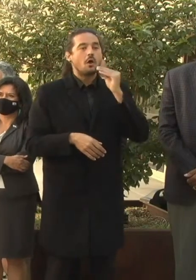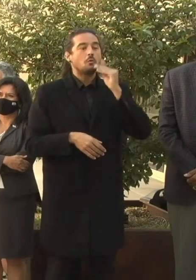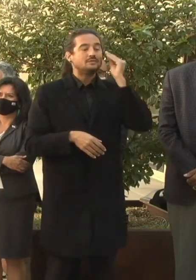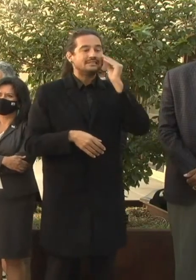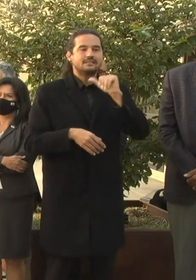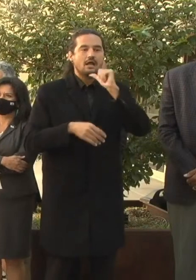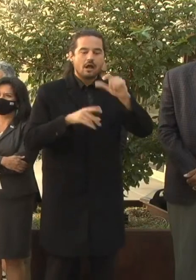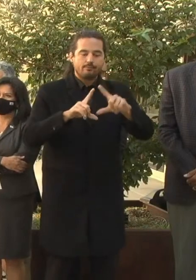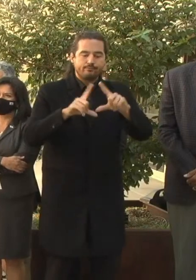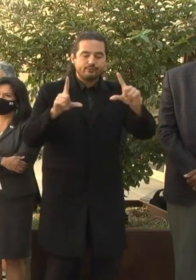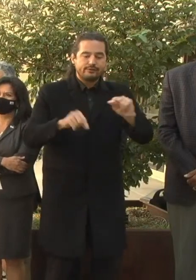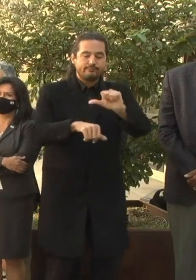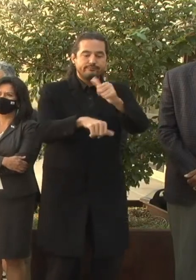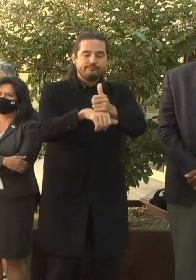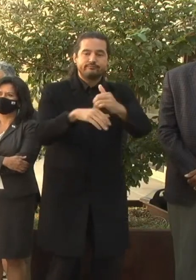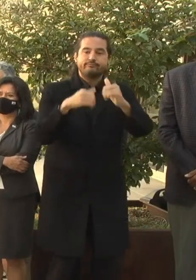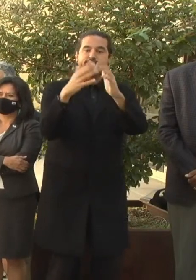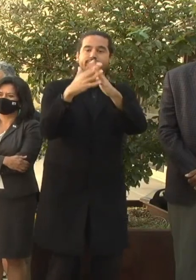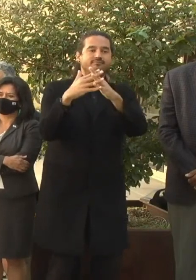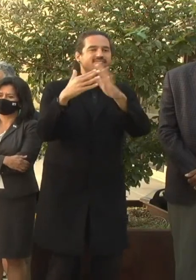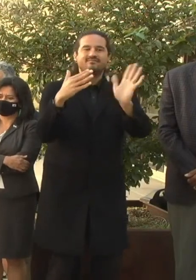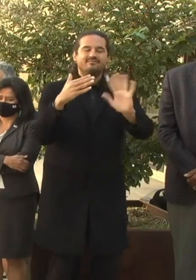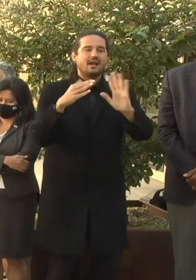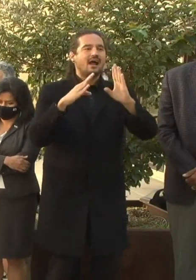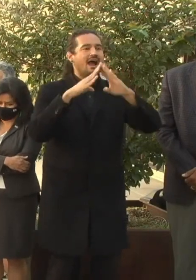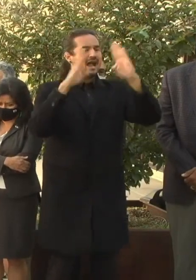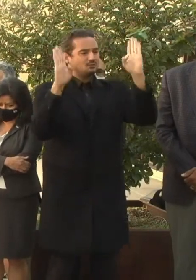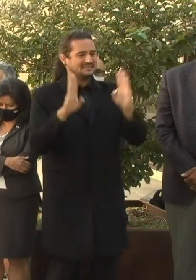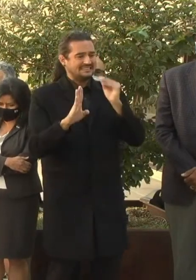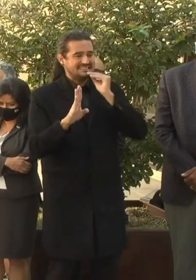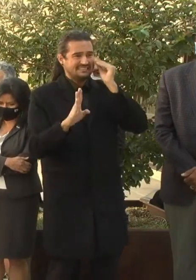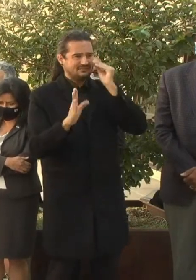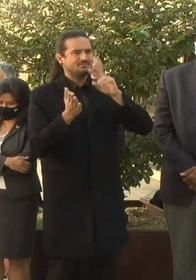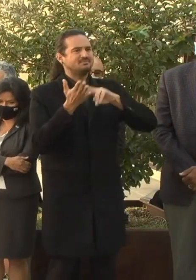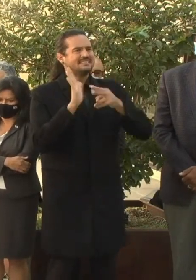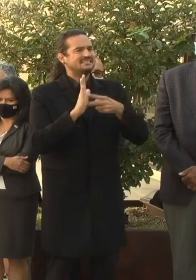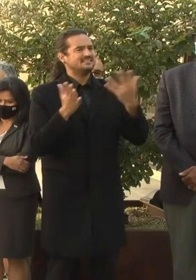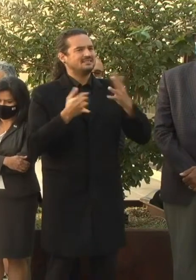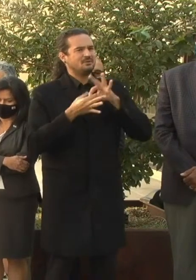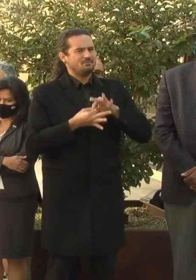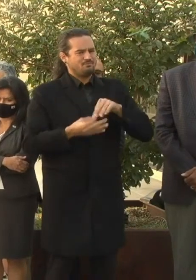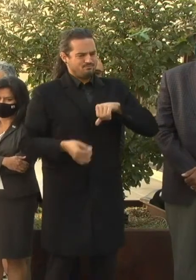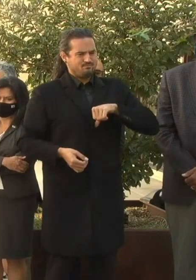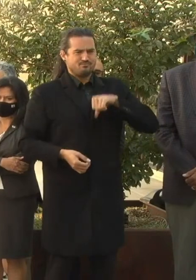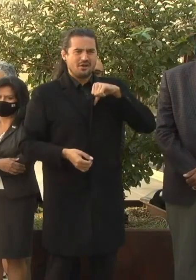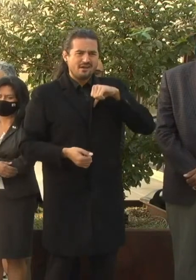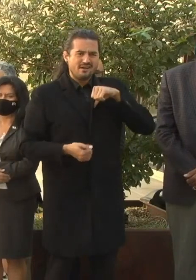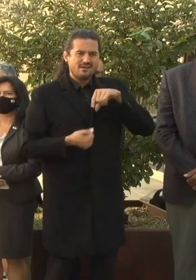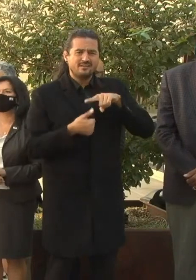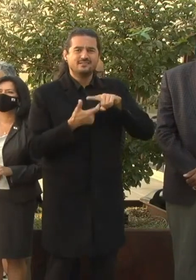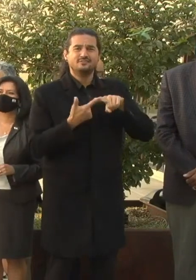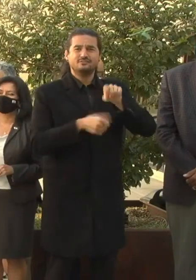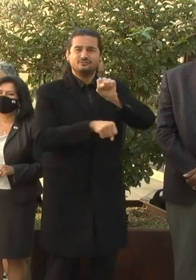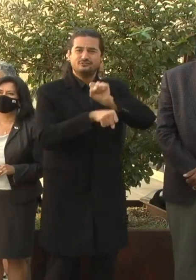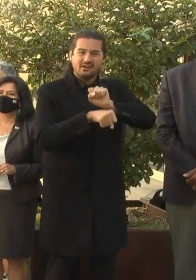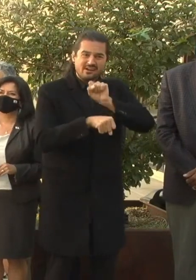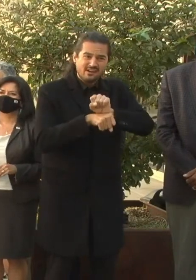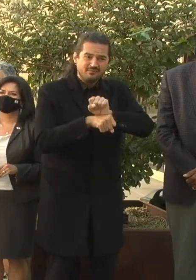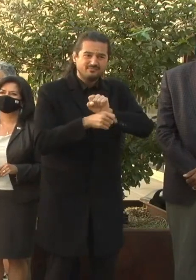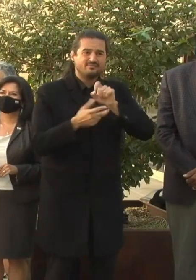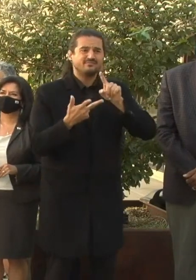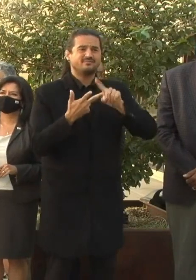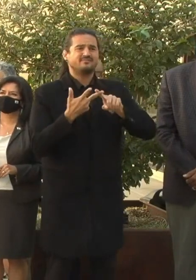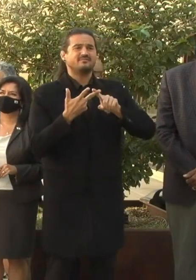Housing is about dignity. It's about jobs. It's about climate. It's about quality of life. And it's about